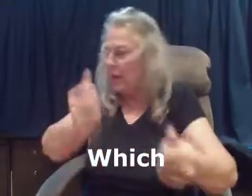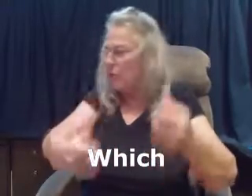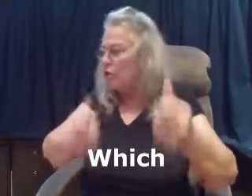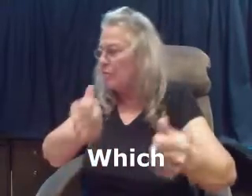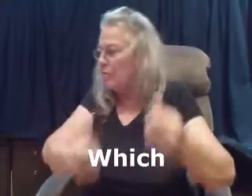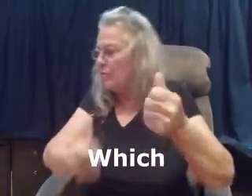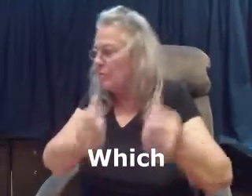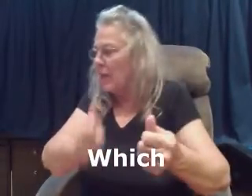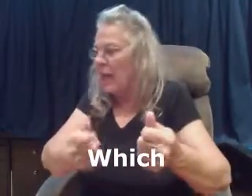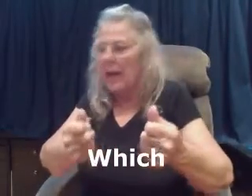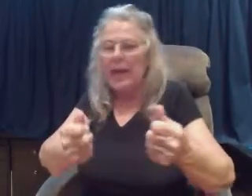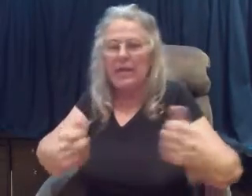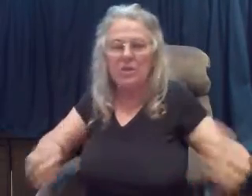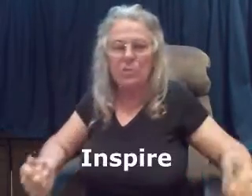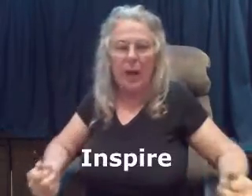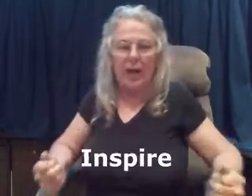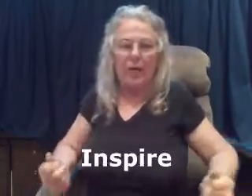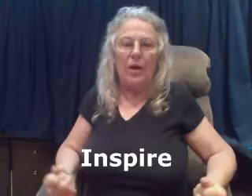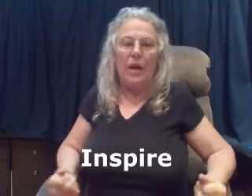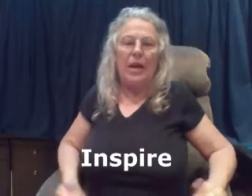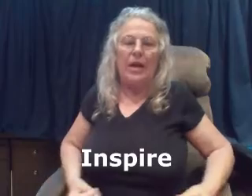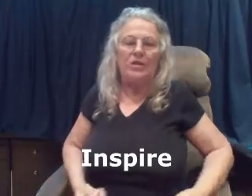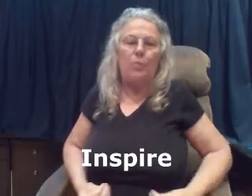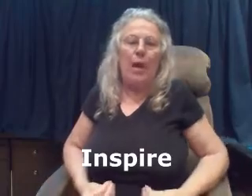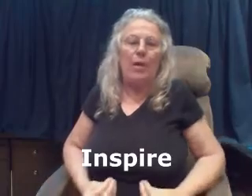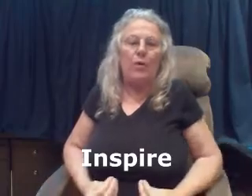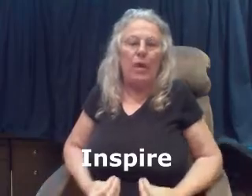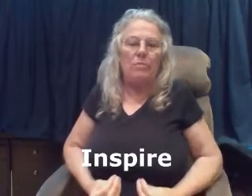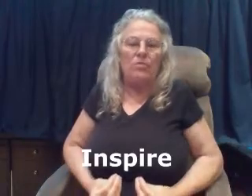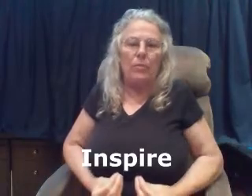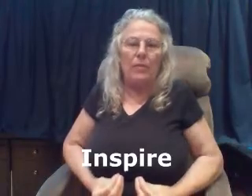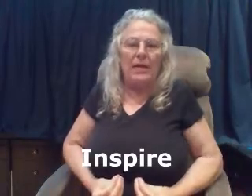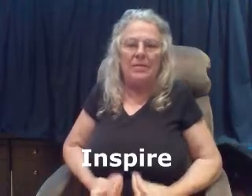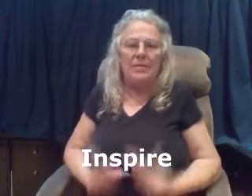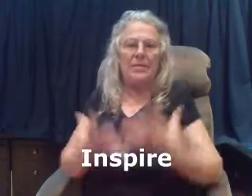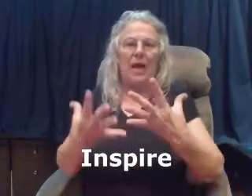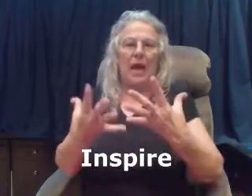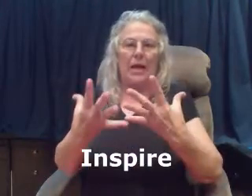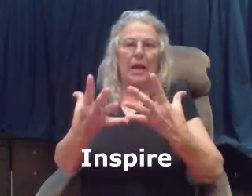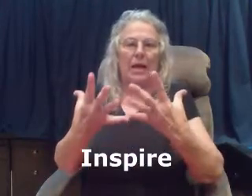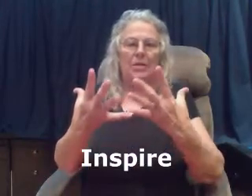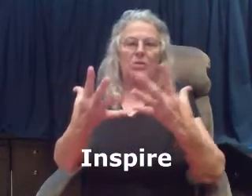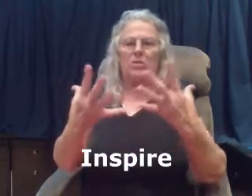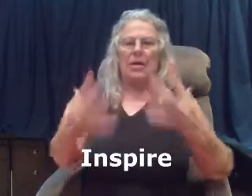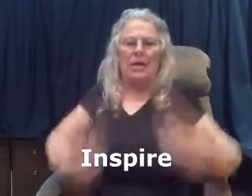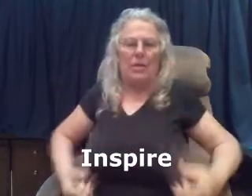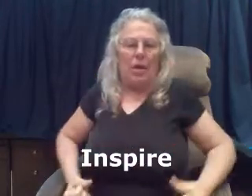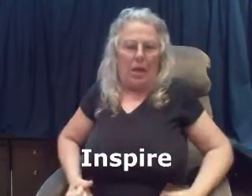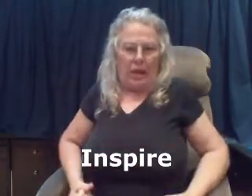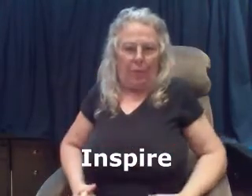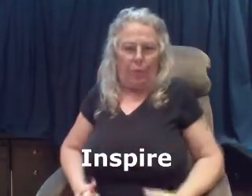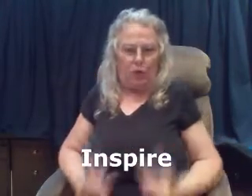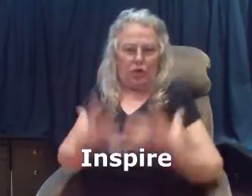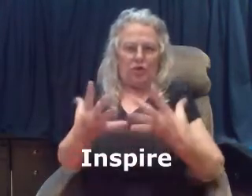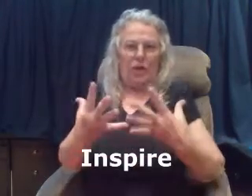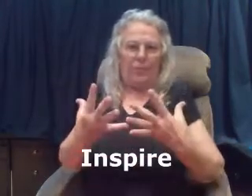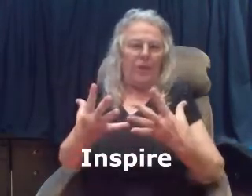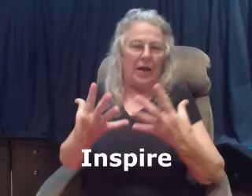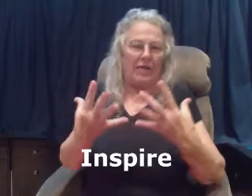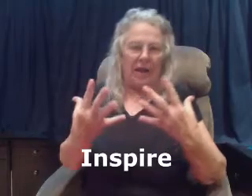which? Inspire. Inspire comes from inside, and it just like it pushes up, kind of like